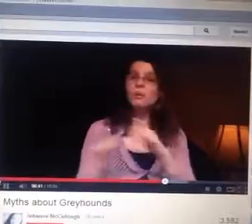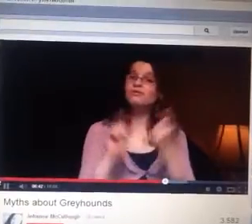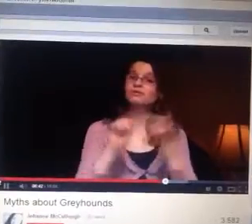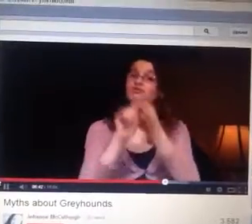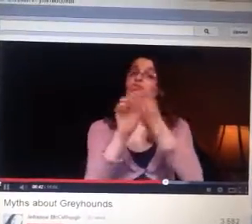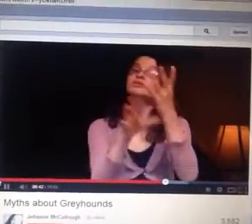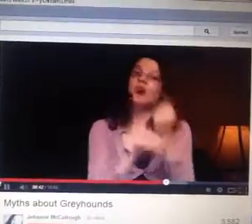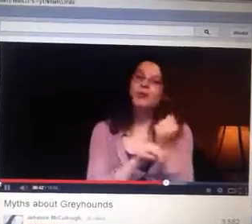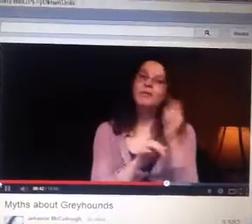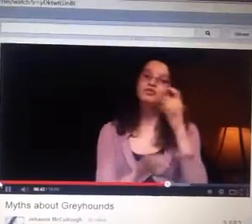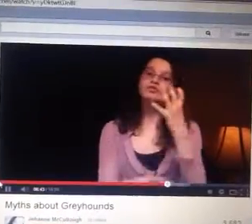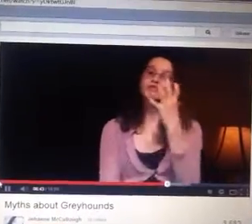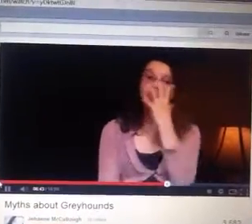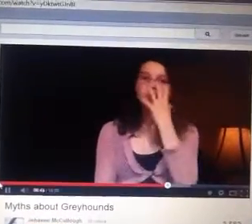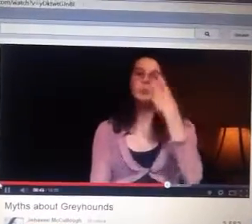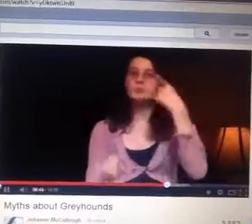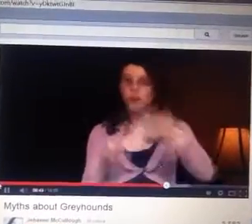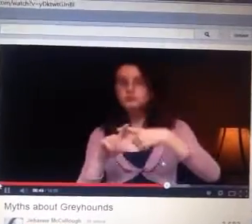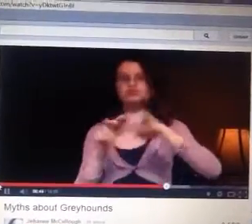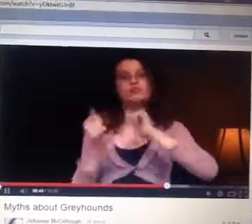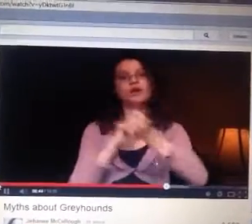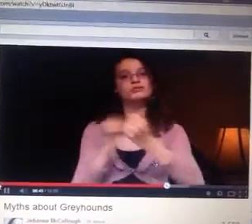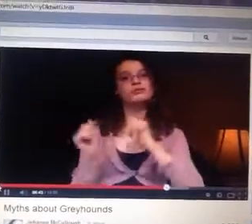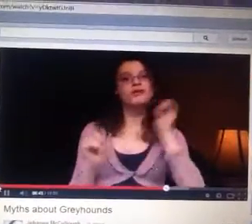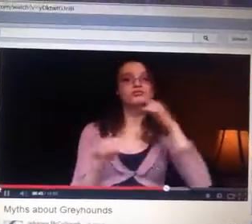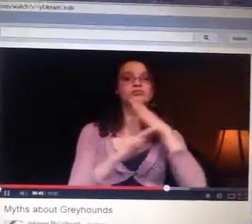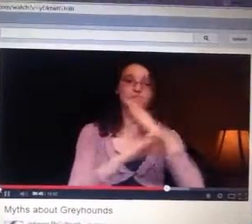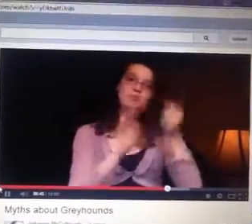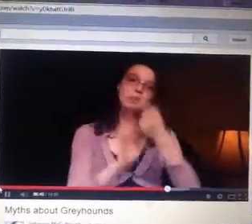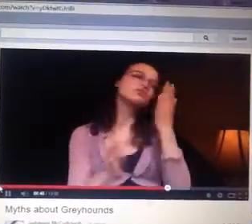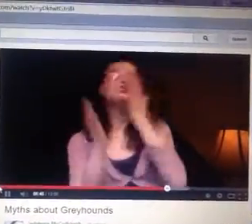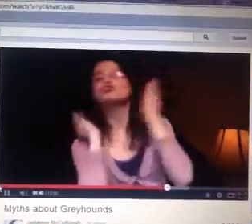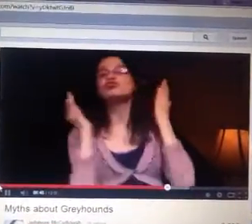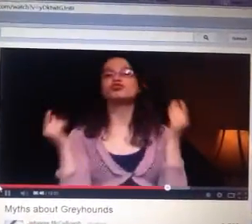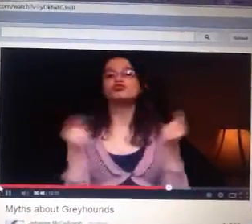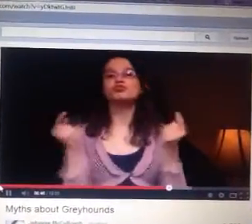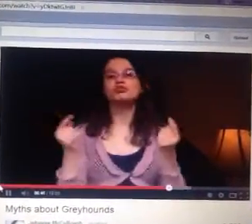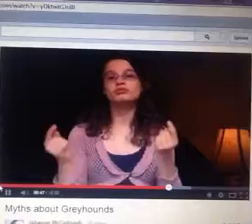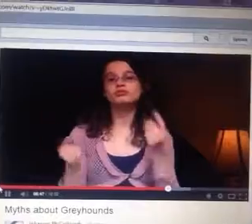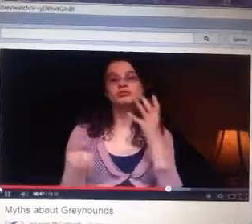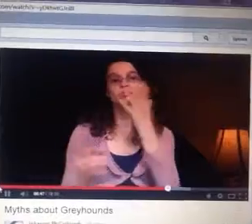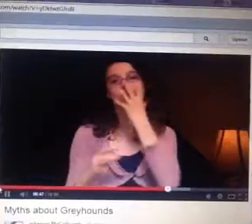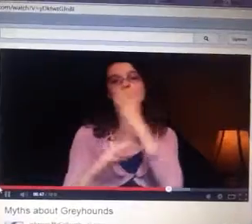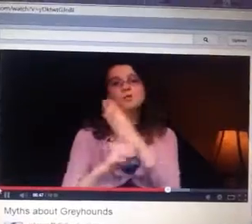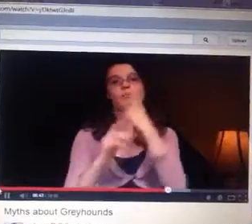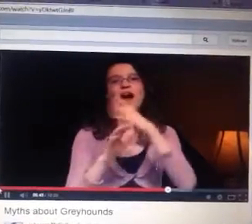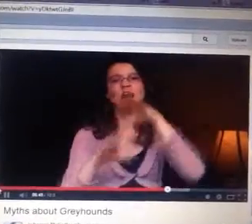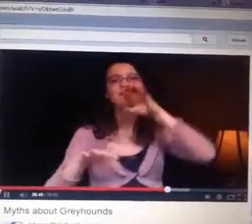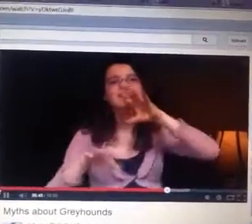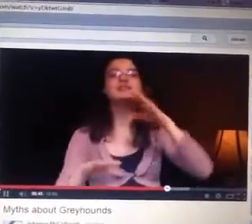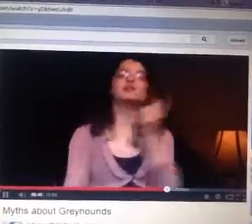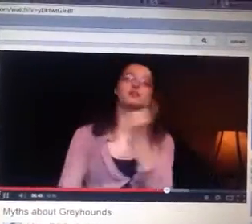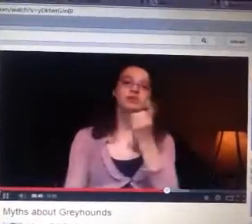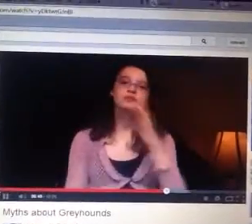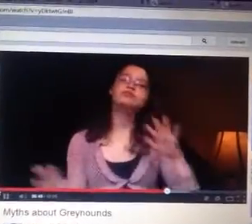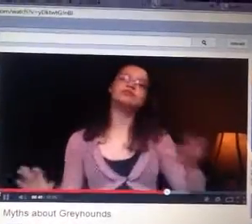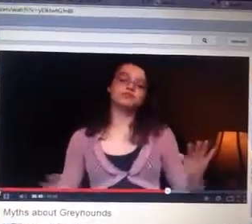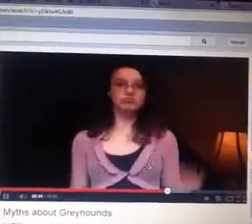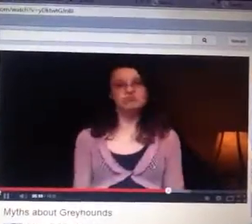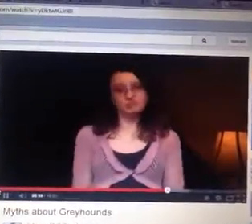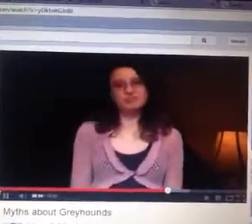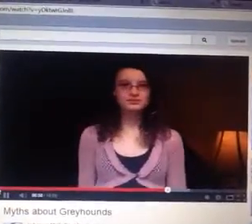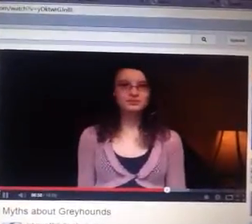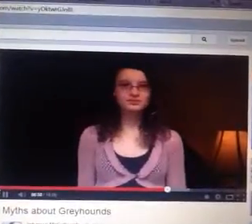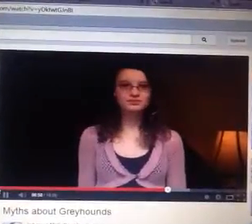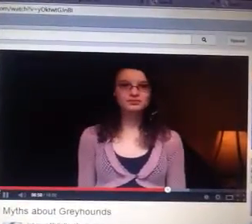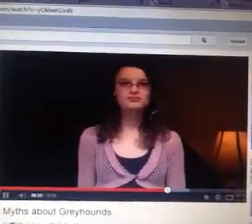when you stop, they'll stop. But the muzzle is for protection during the racetrack when they're